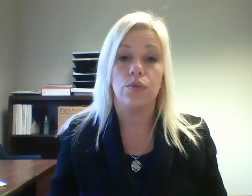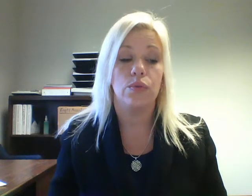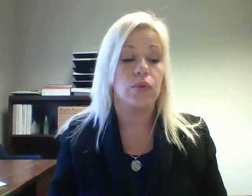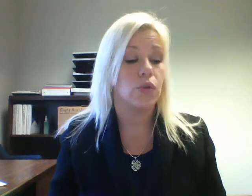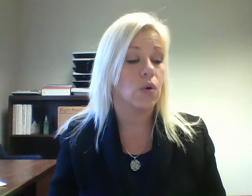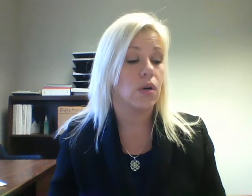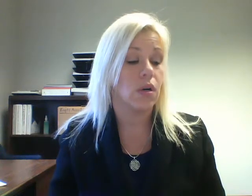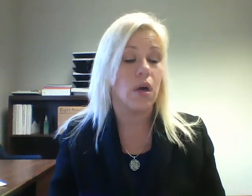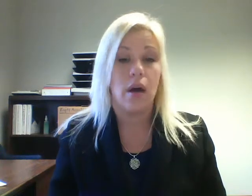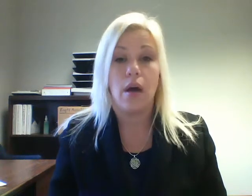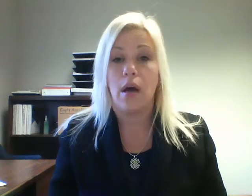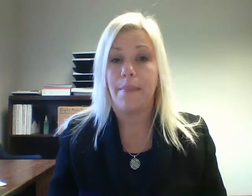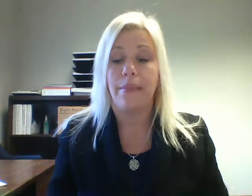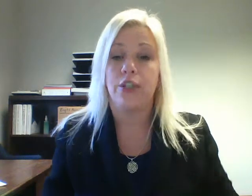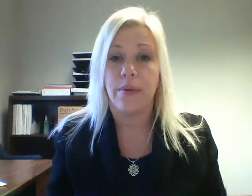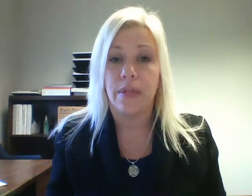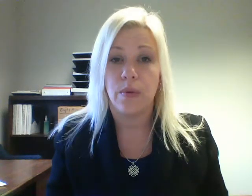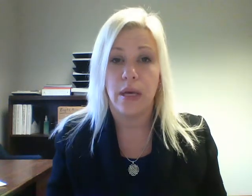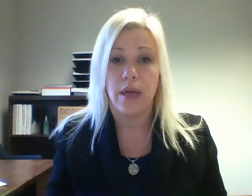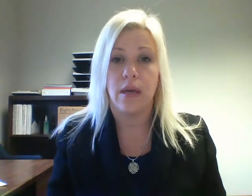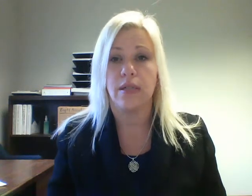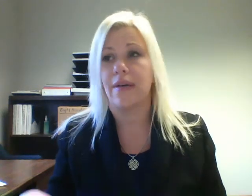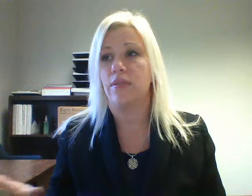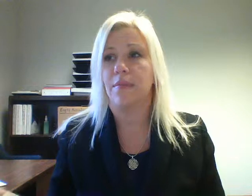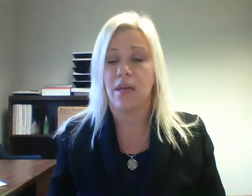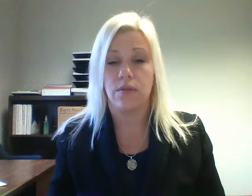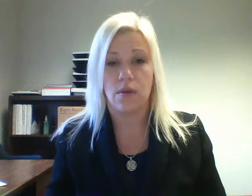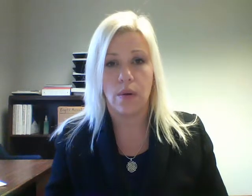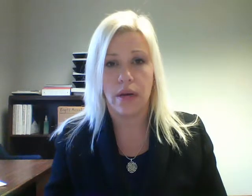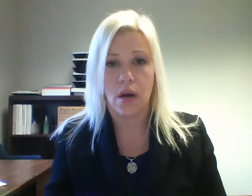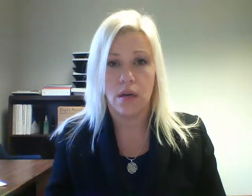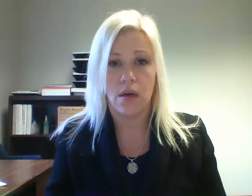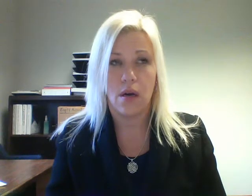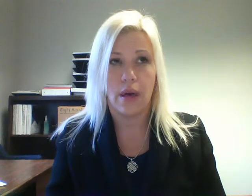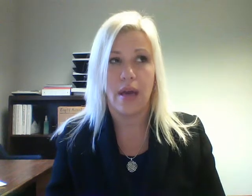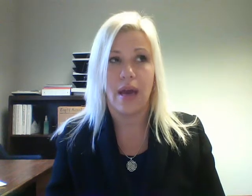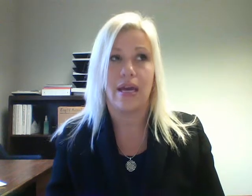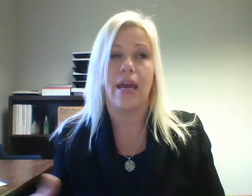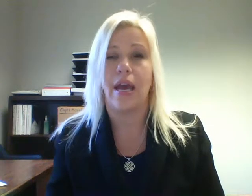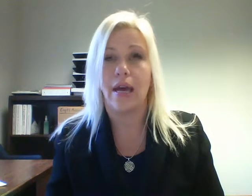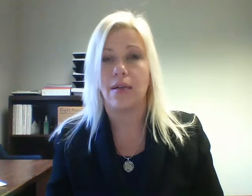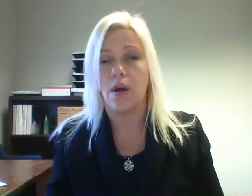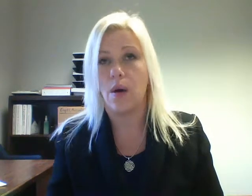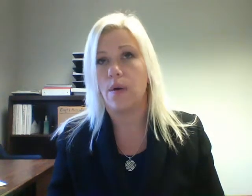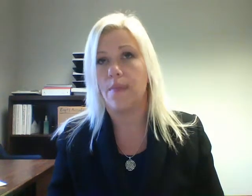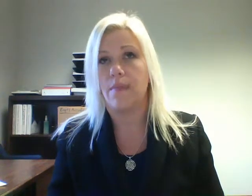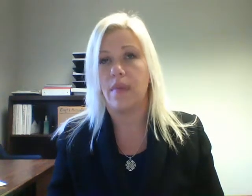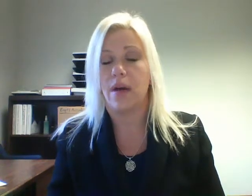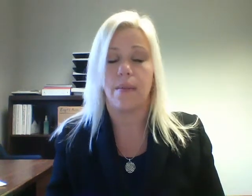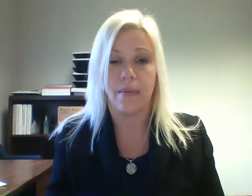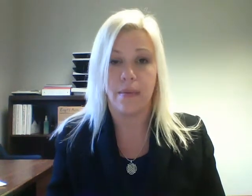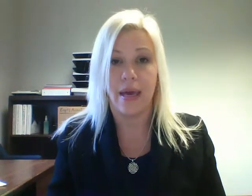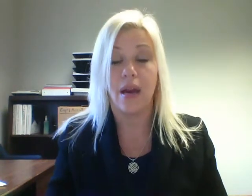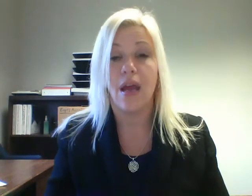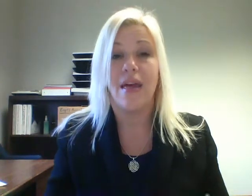to your baby shower this weekend because I have something else going on. Okay, I can't go. I'm not going to be able to make it.